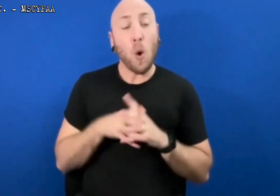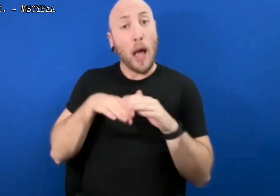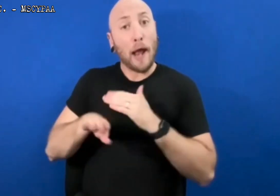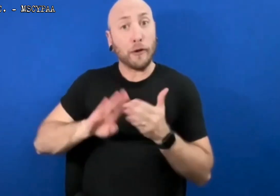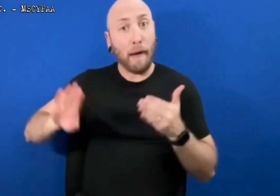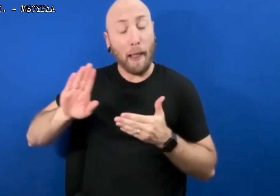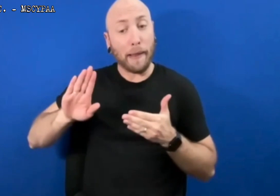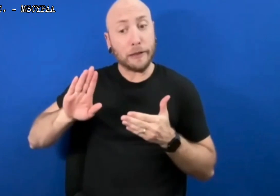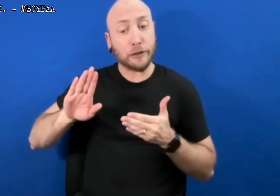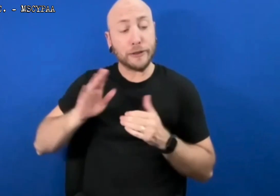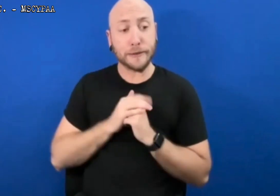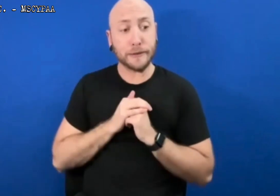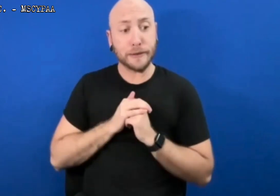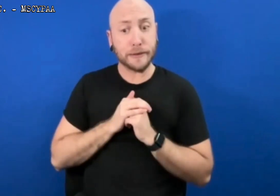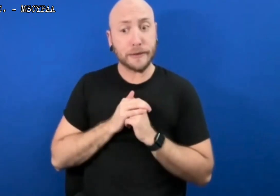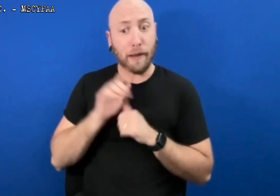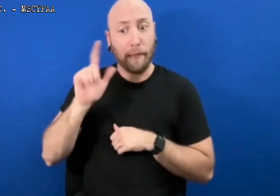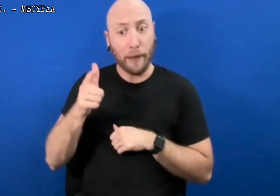engineering. And